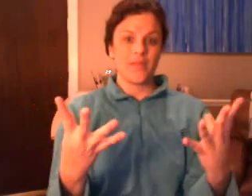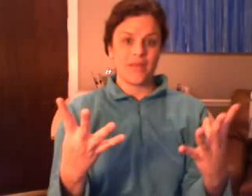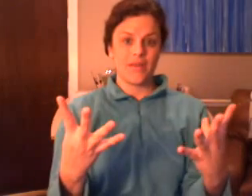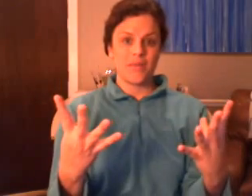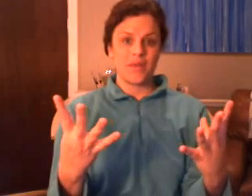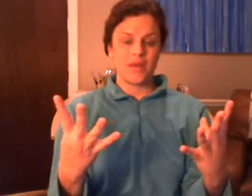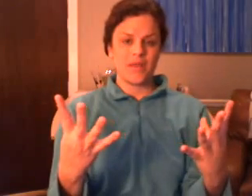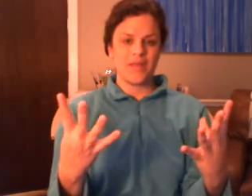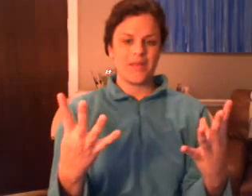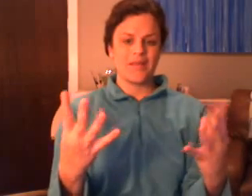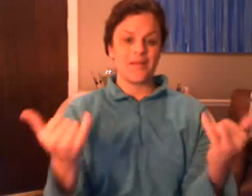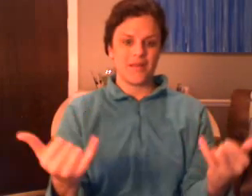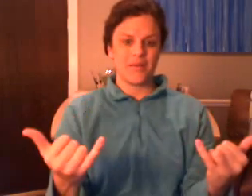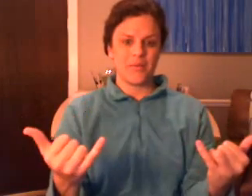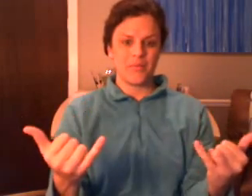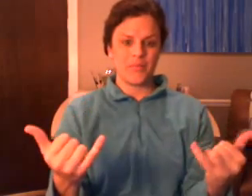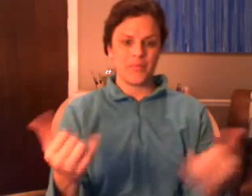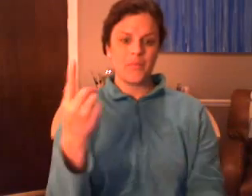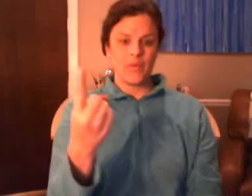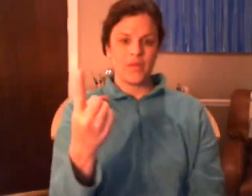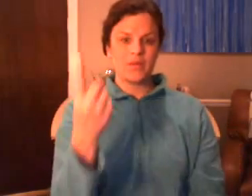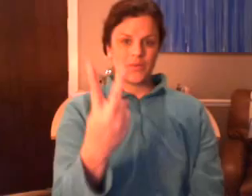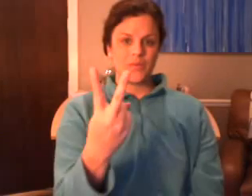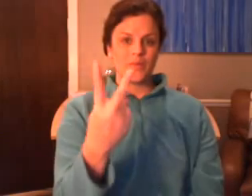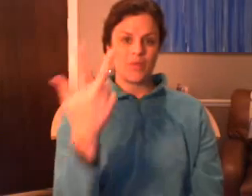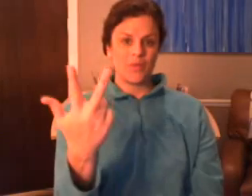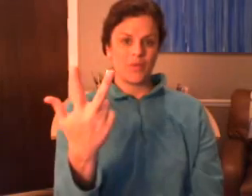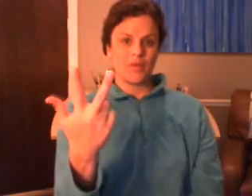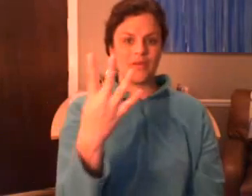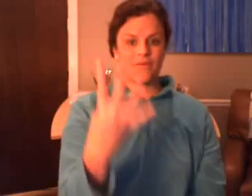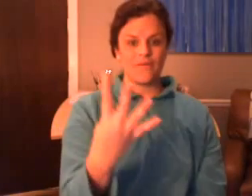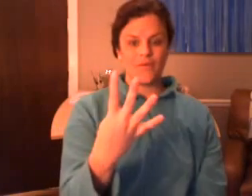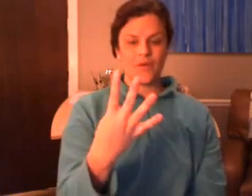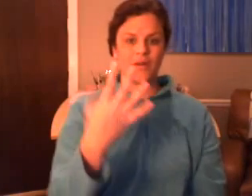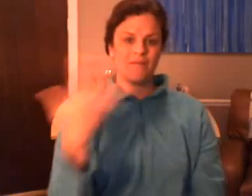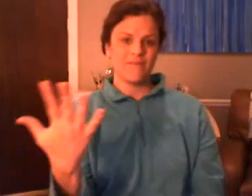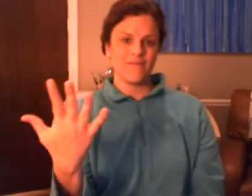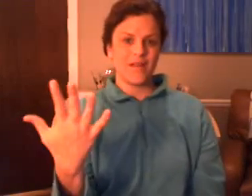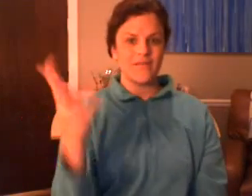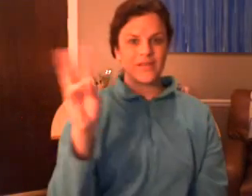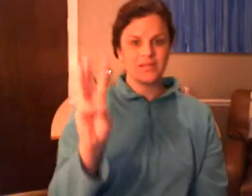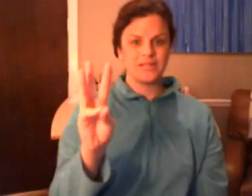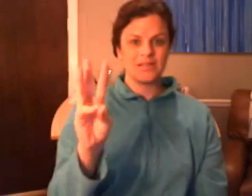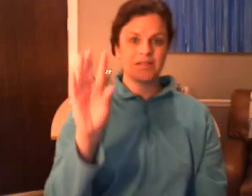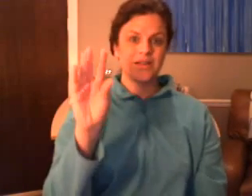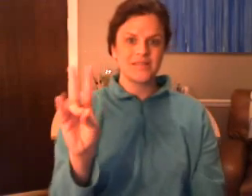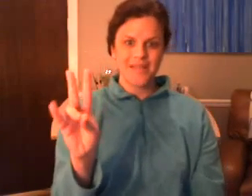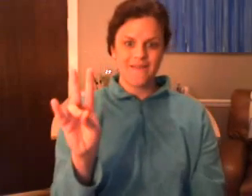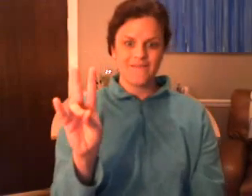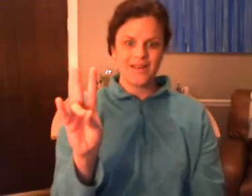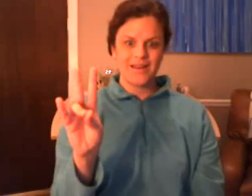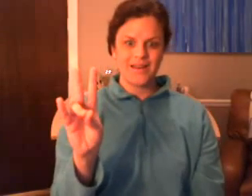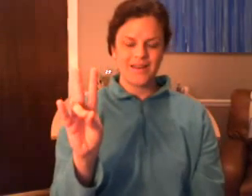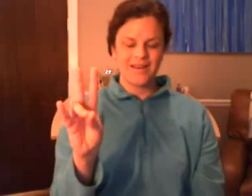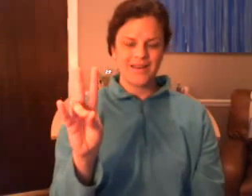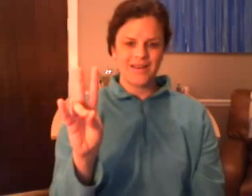now? That's 1, 2, 3, 4, 5, 6, 7 avocados.